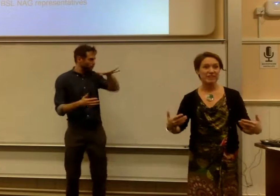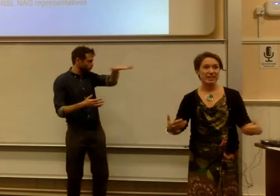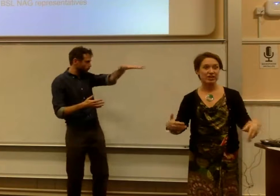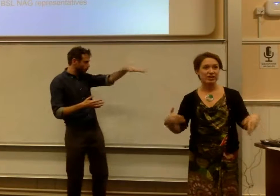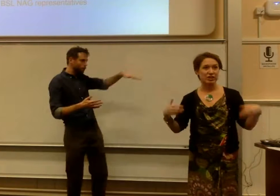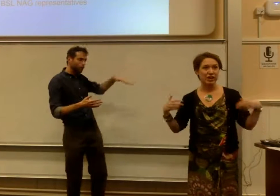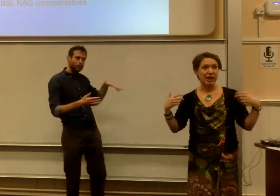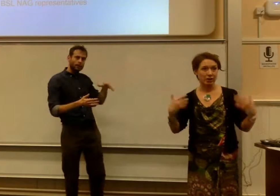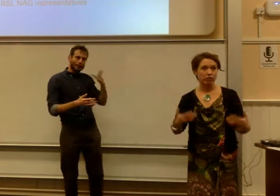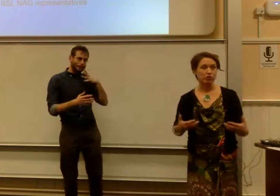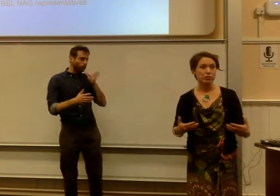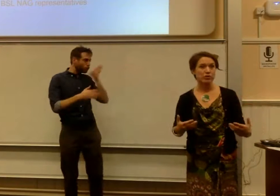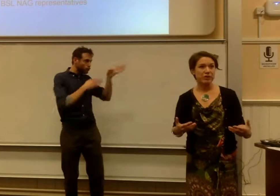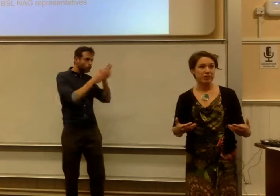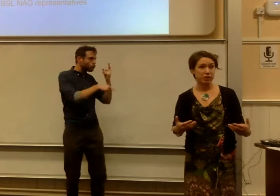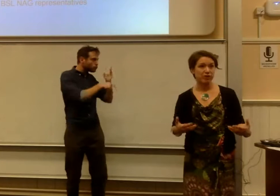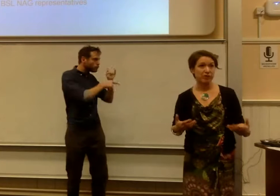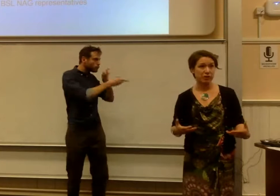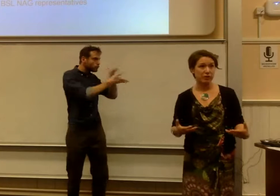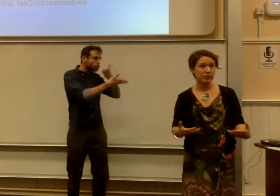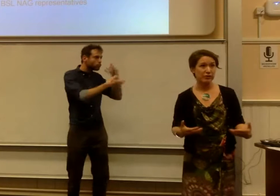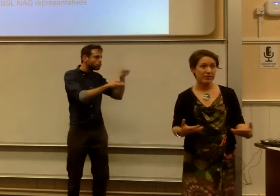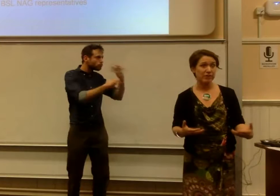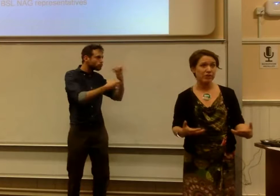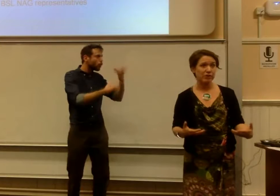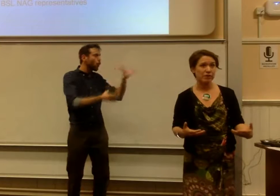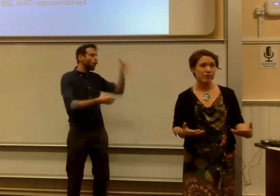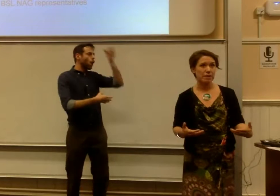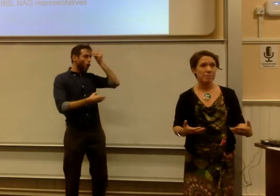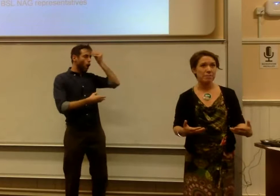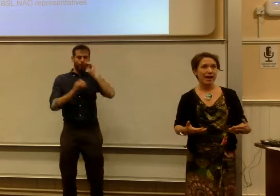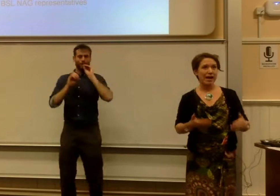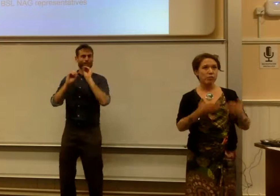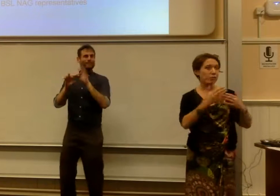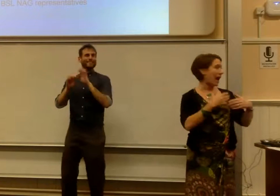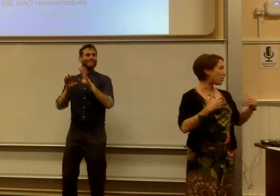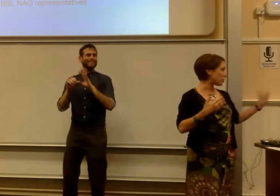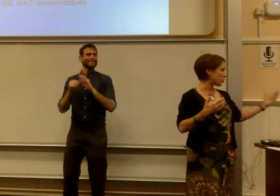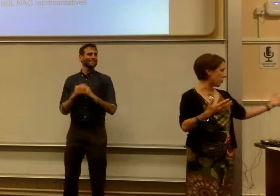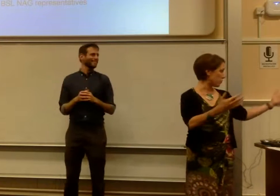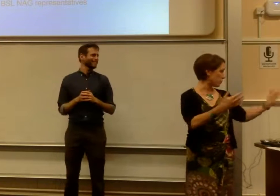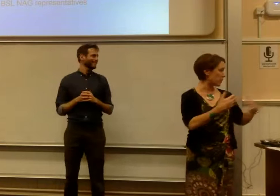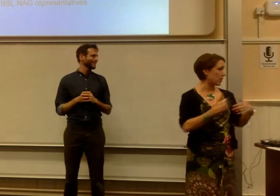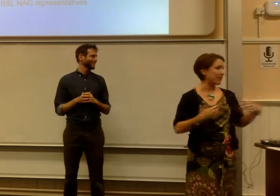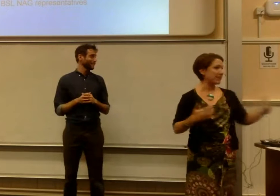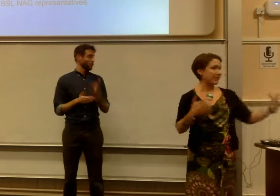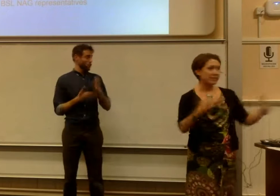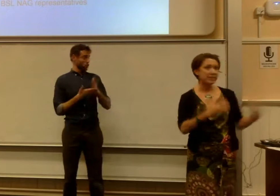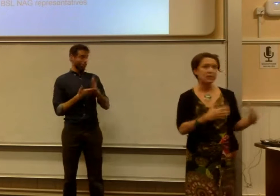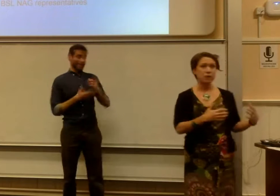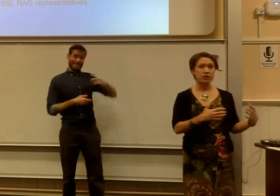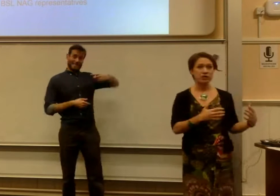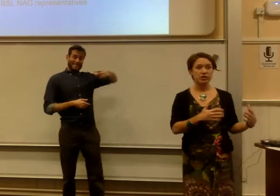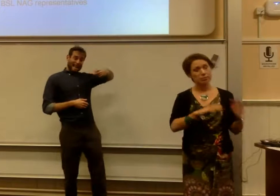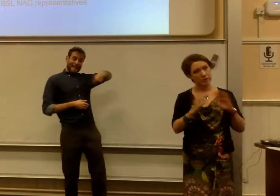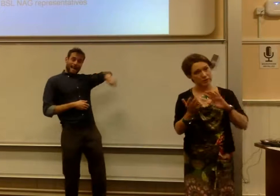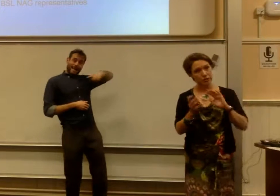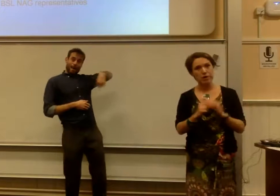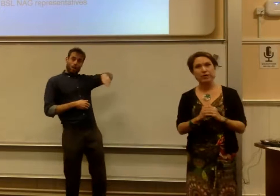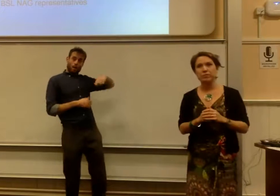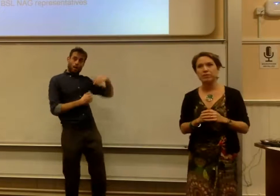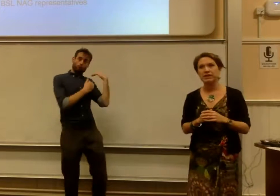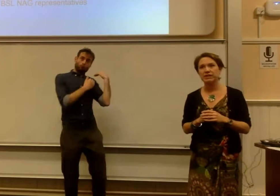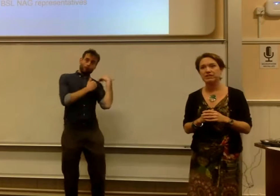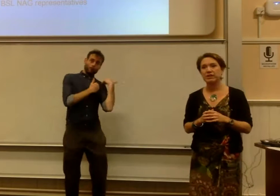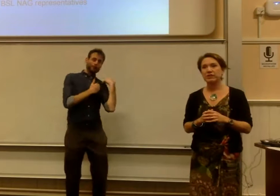in the conversation and contribute those views, their views. And it will be our job in the Deaf Sector Partnership, that